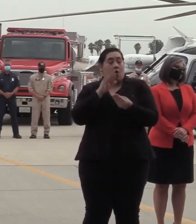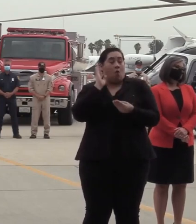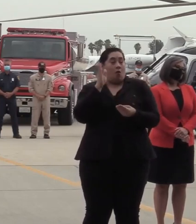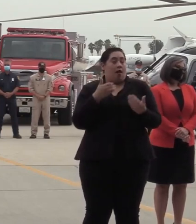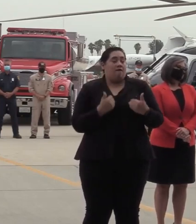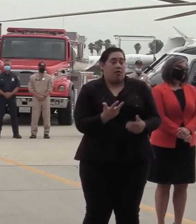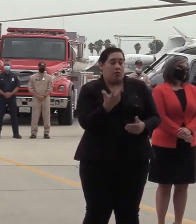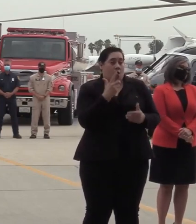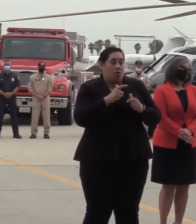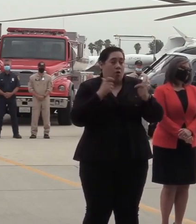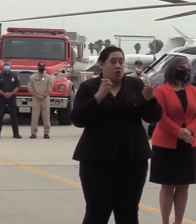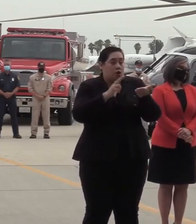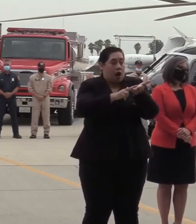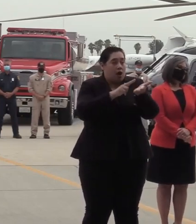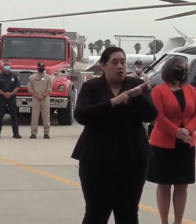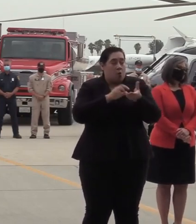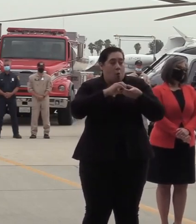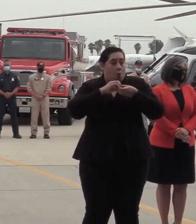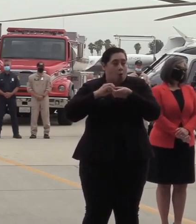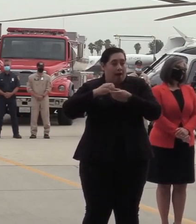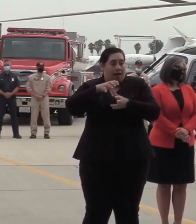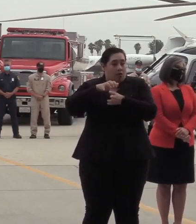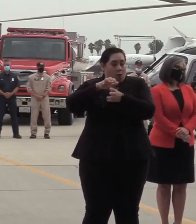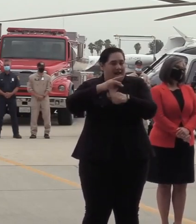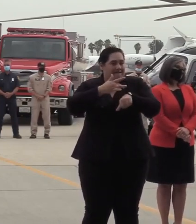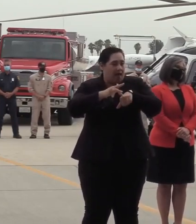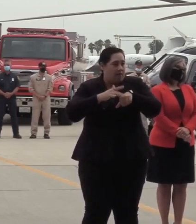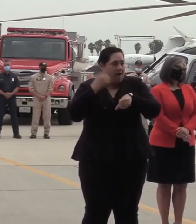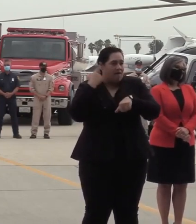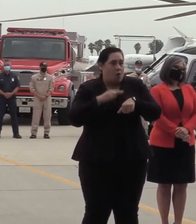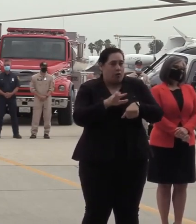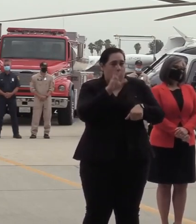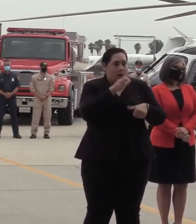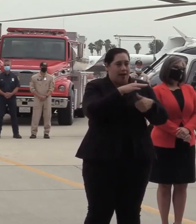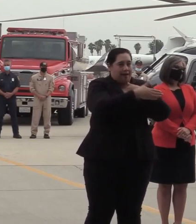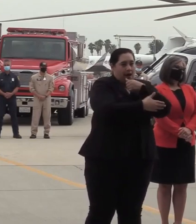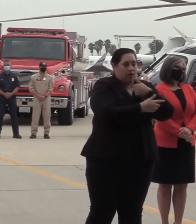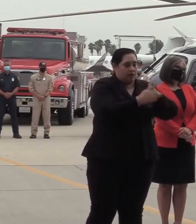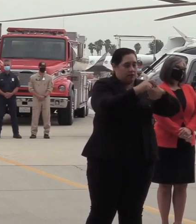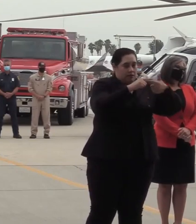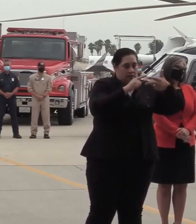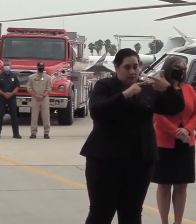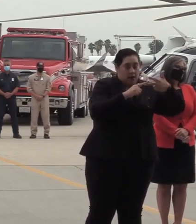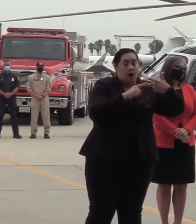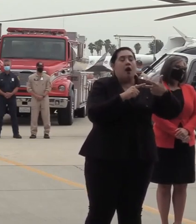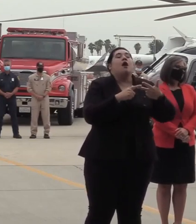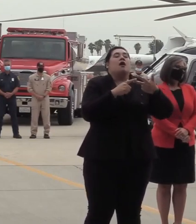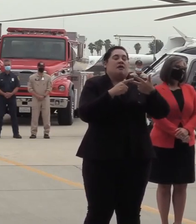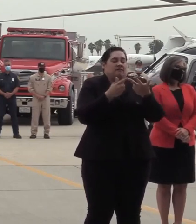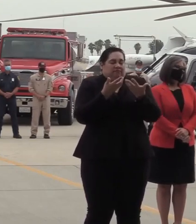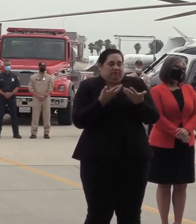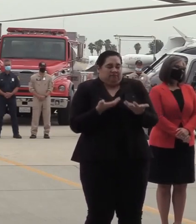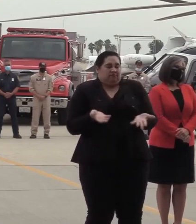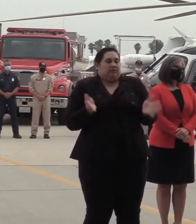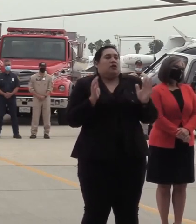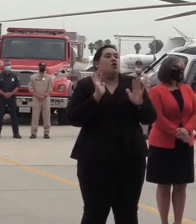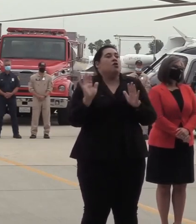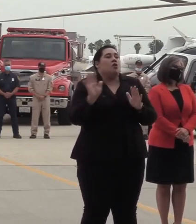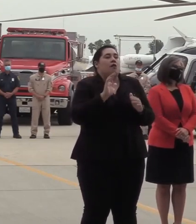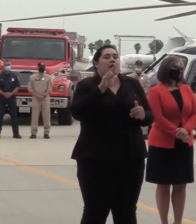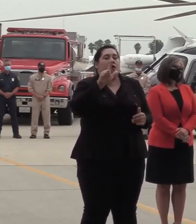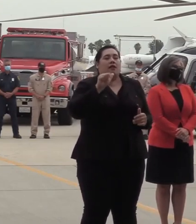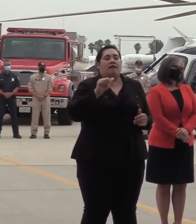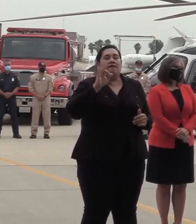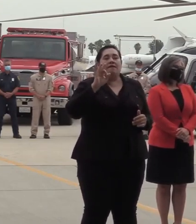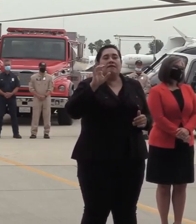will be 3 large contractor-owned helicopters available to the 3 counties. In closing, your Los Angeles